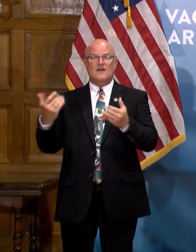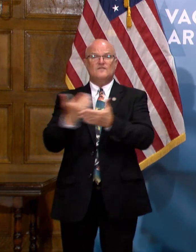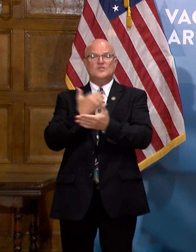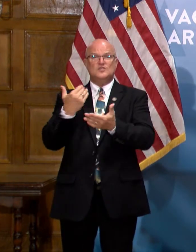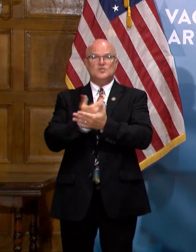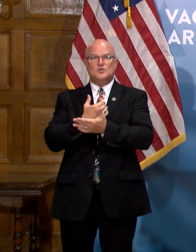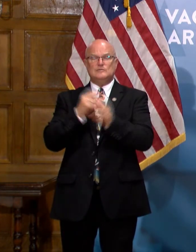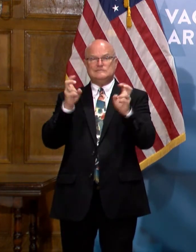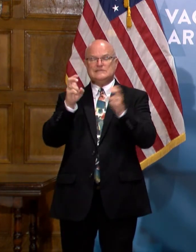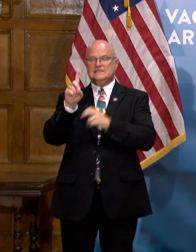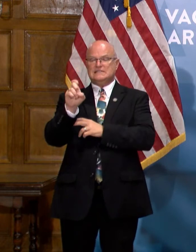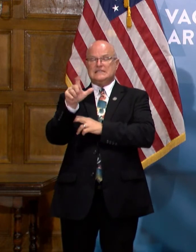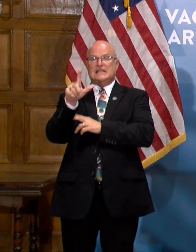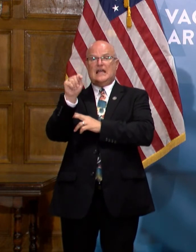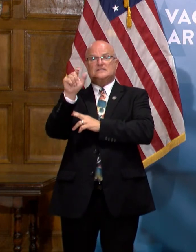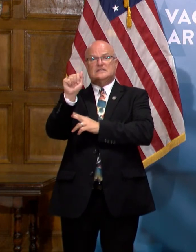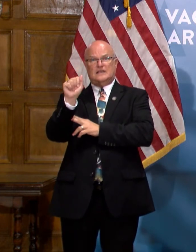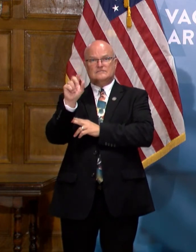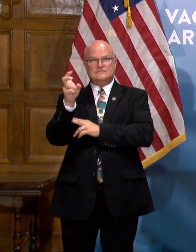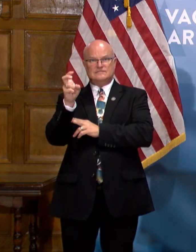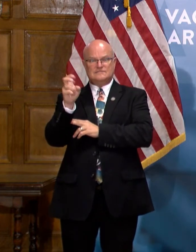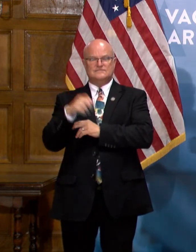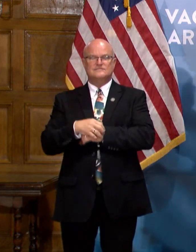new Delta? Dr. Romero.